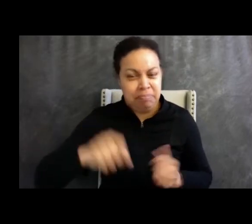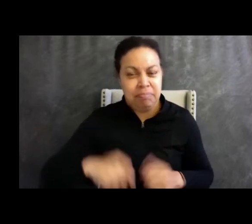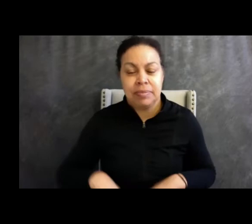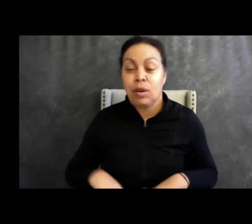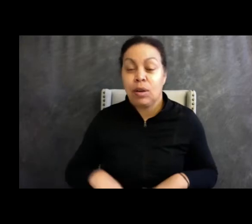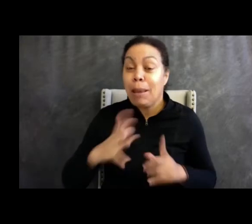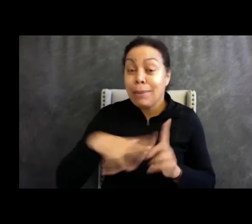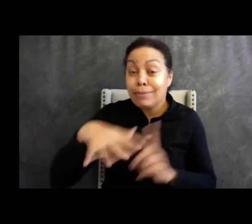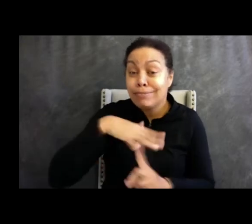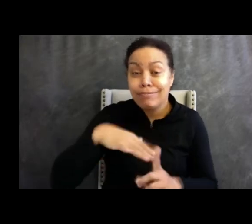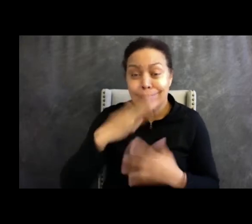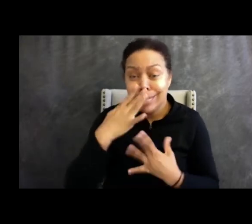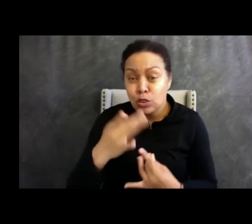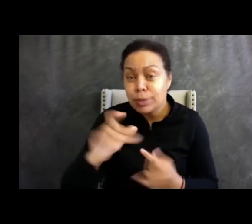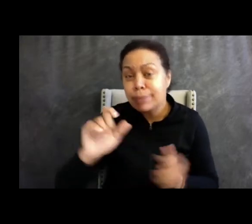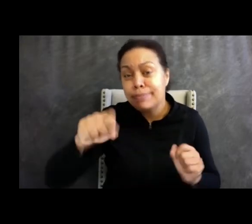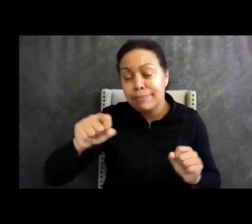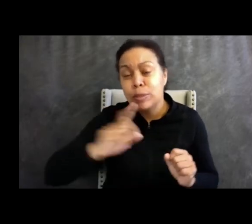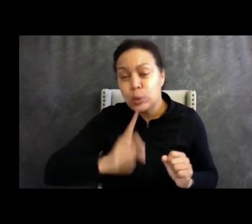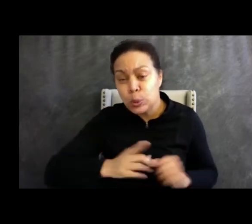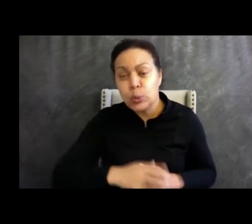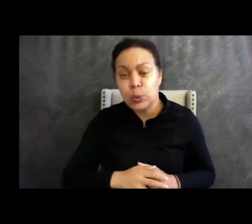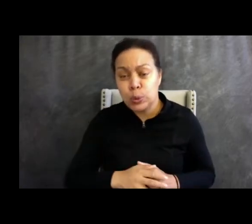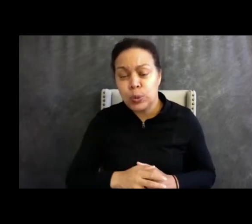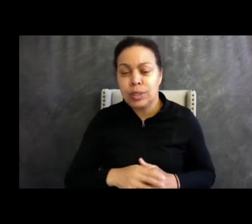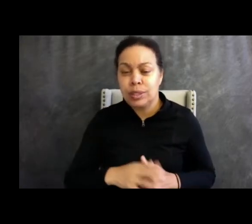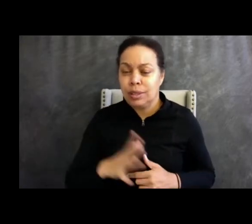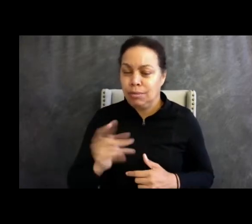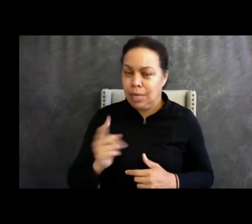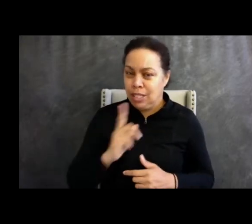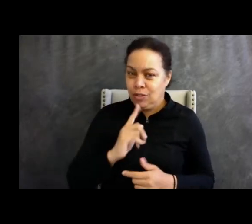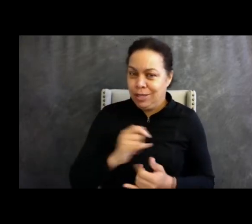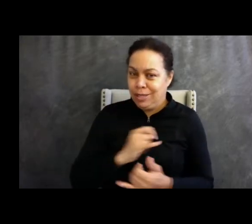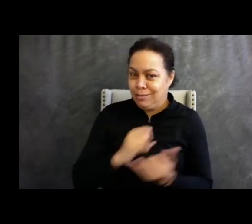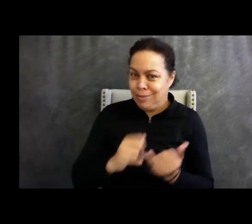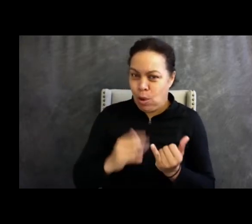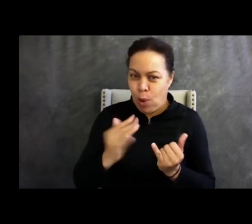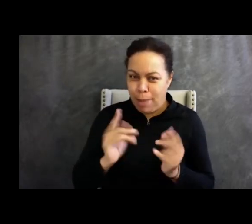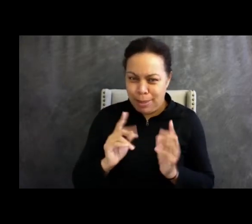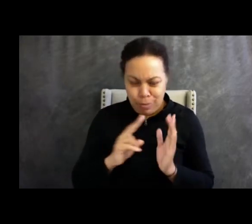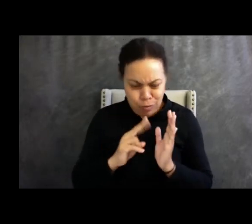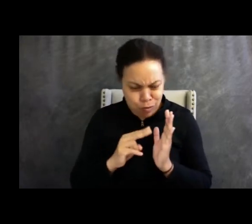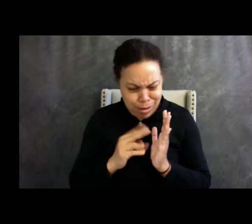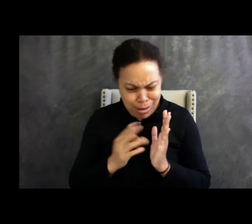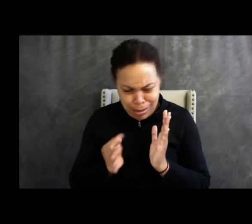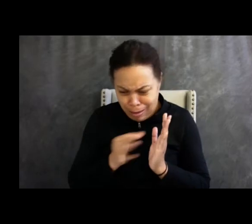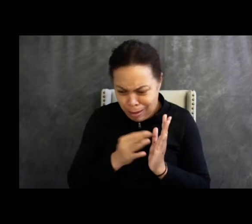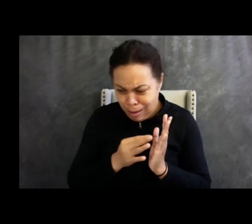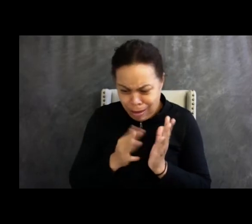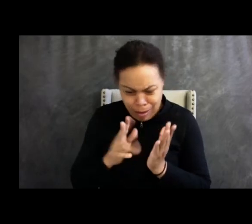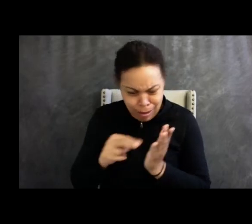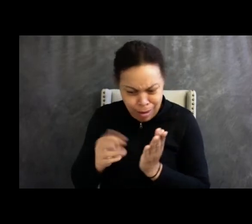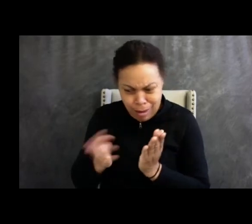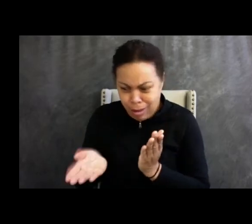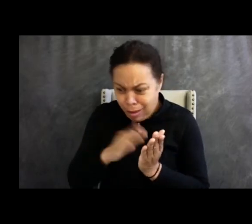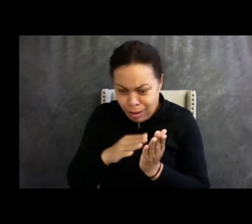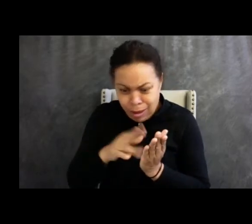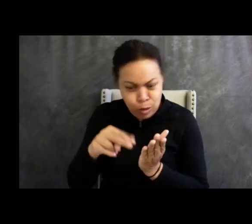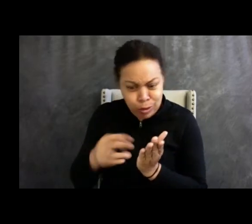interesting. But at the end of the day, what keeps you turning the page is